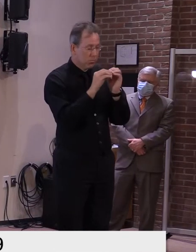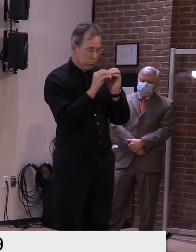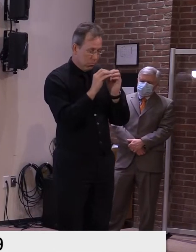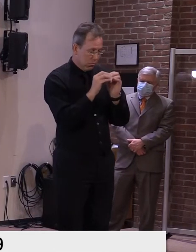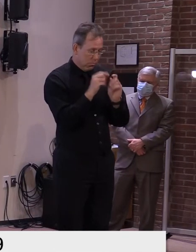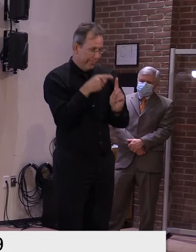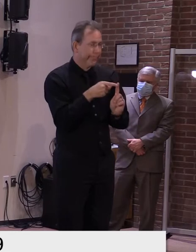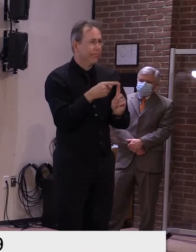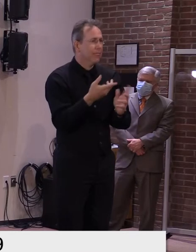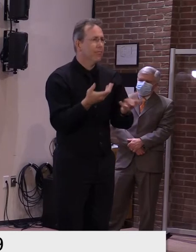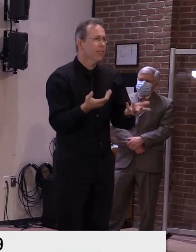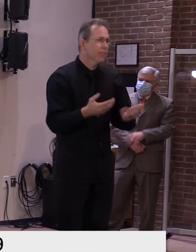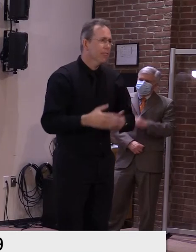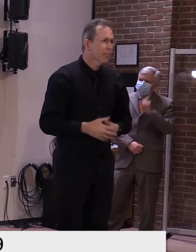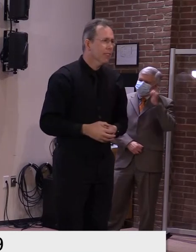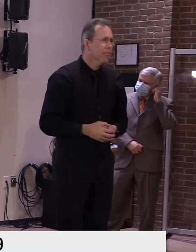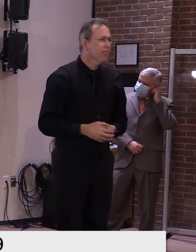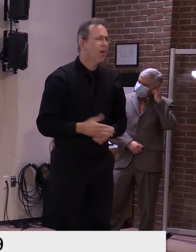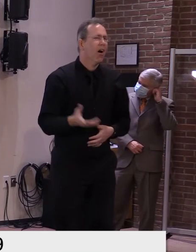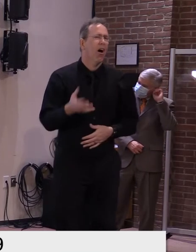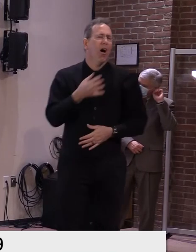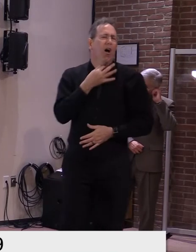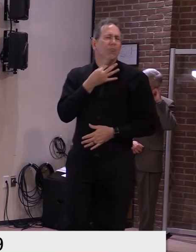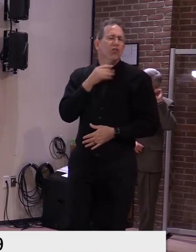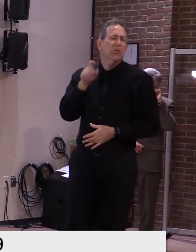Thanks, it was a curiosity.